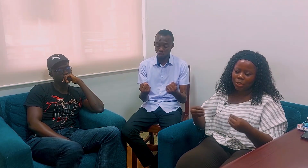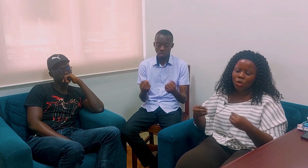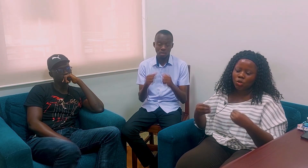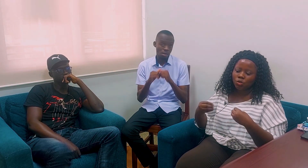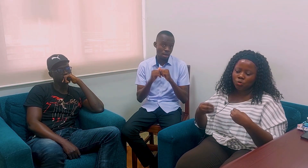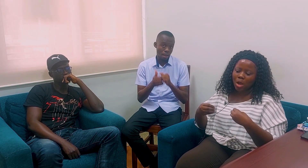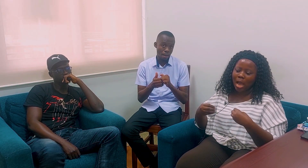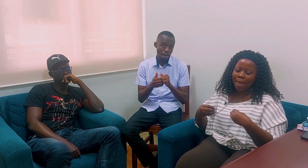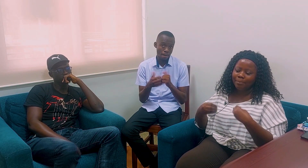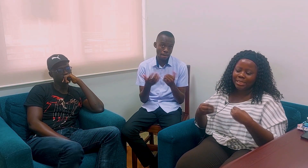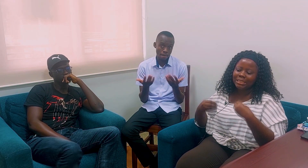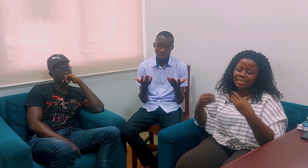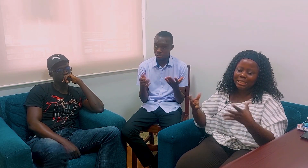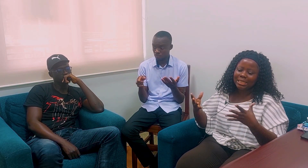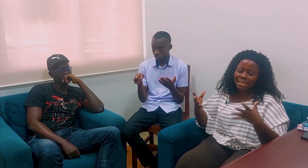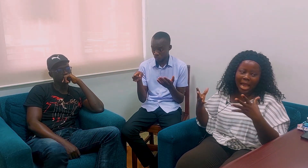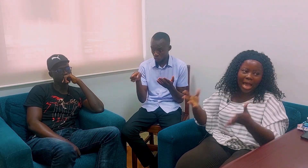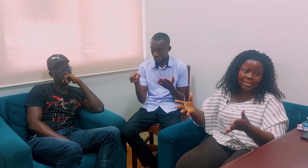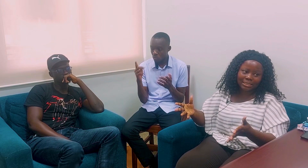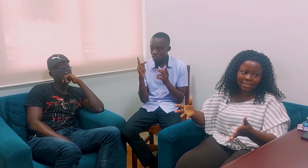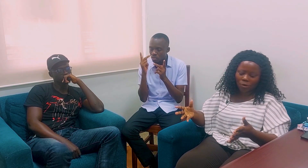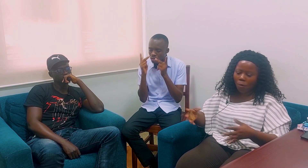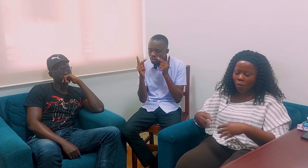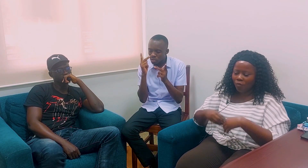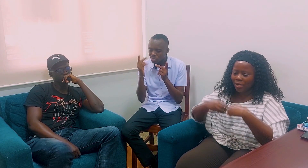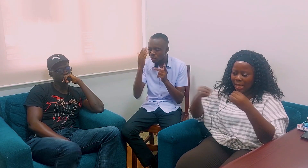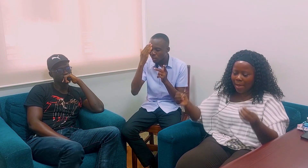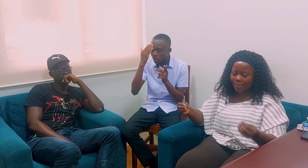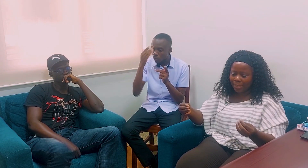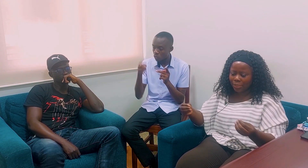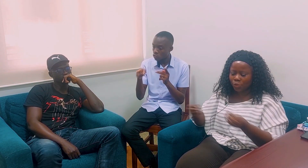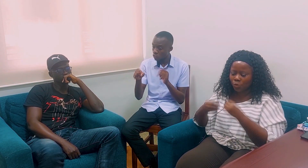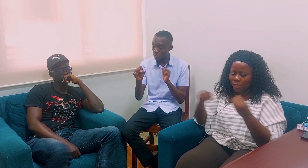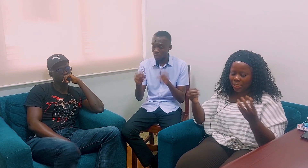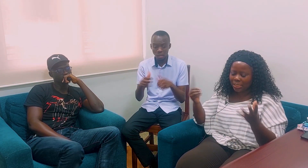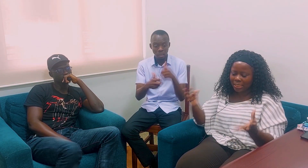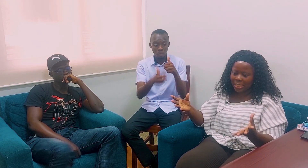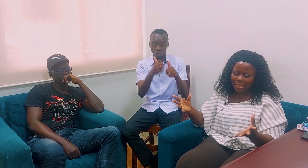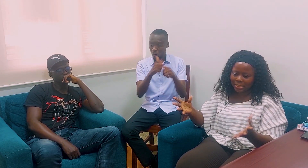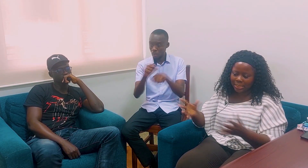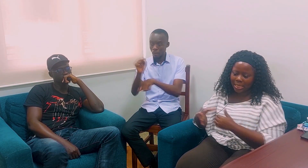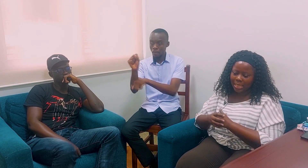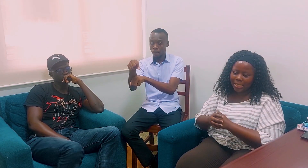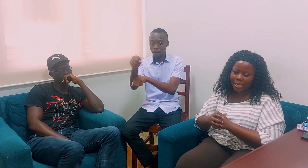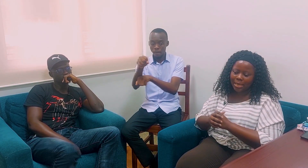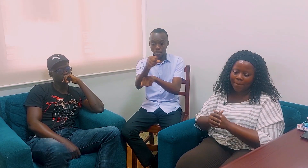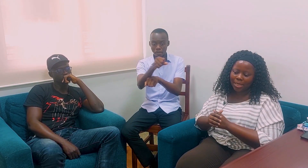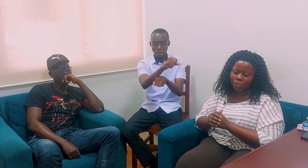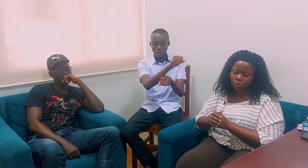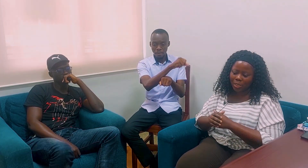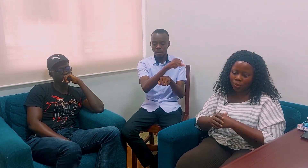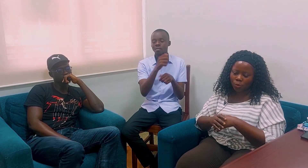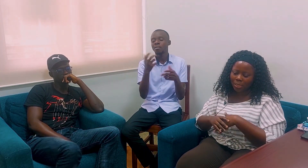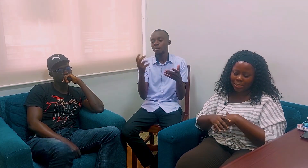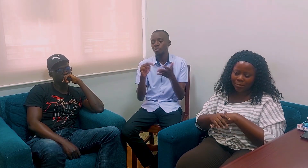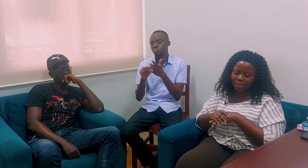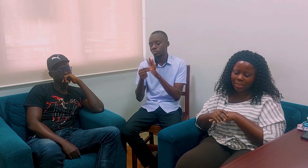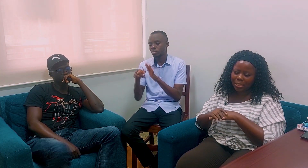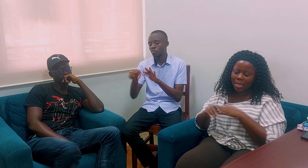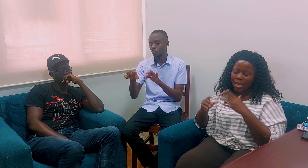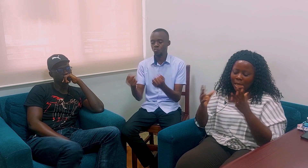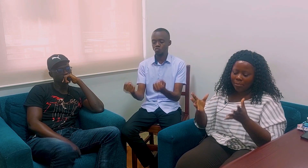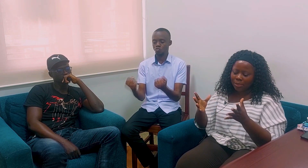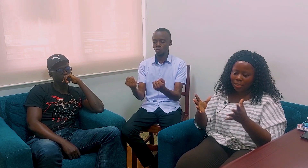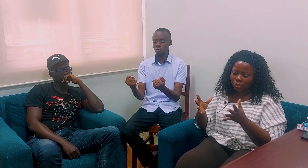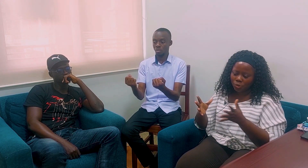that you are being seen as overcoming so many things that come at you. And so when